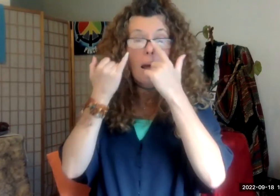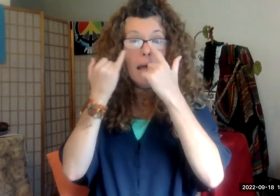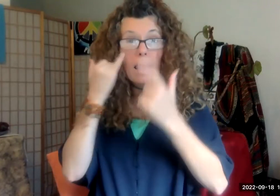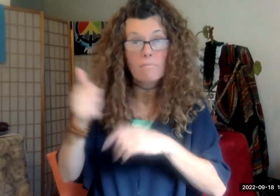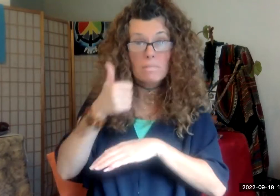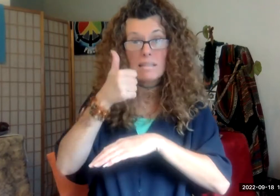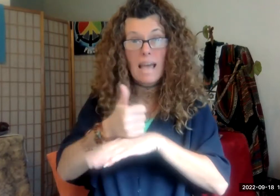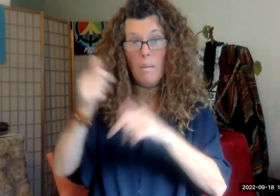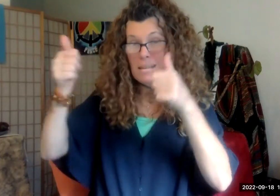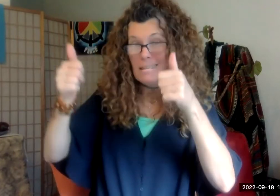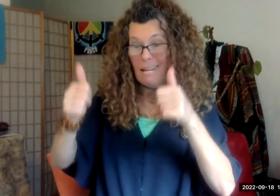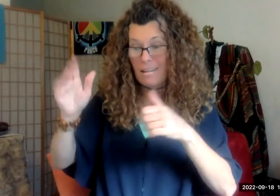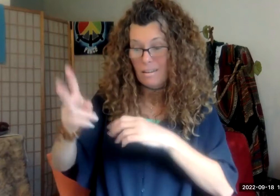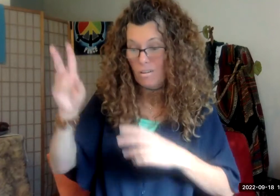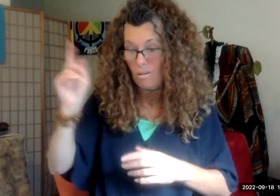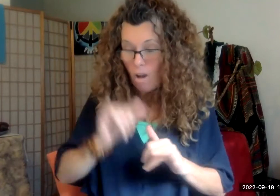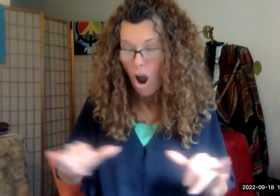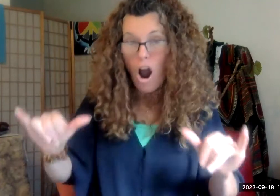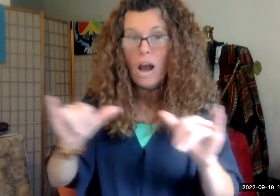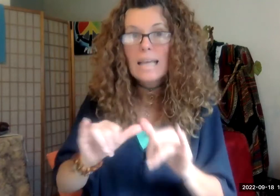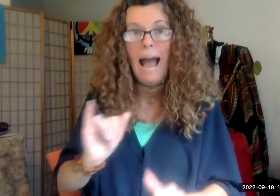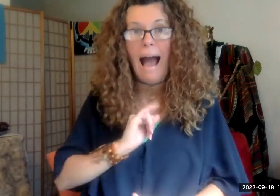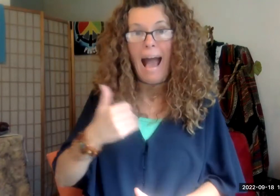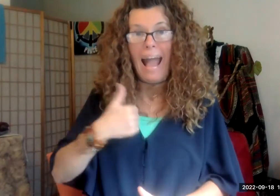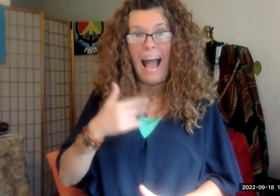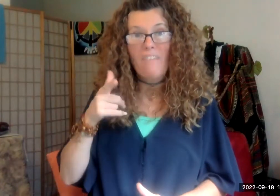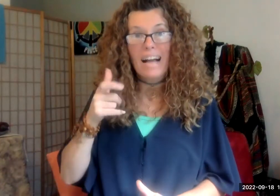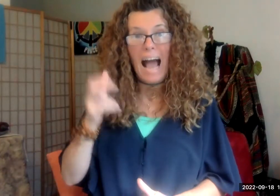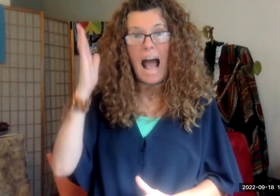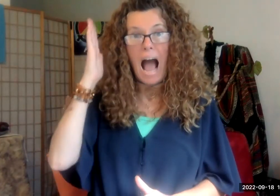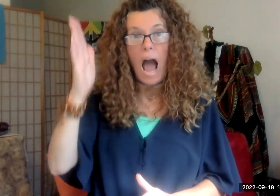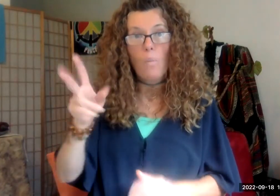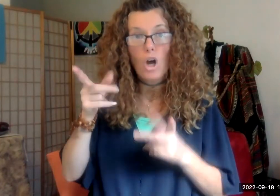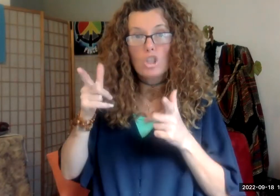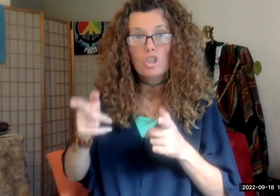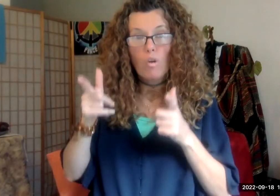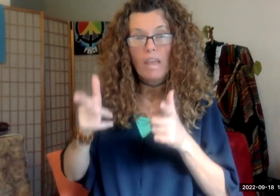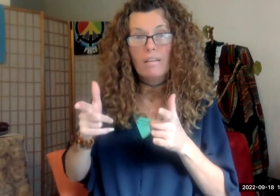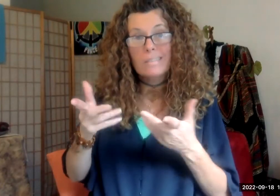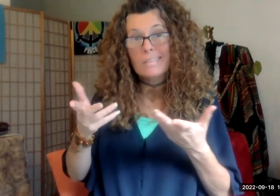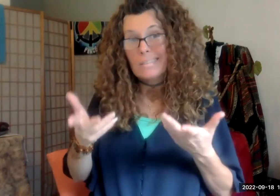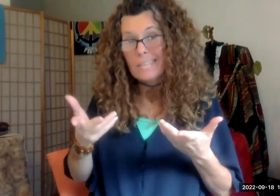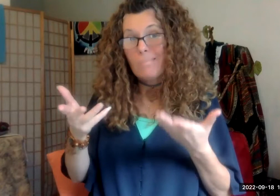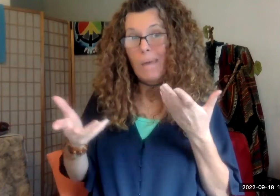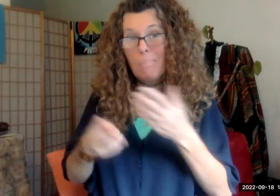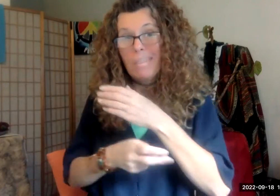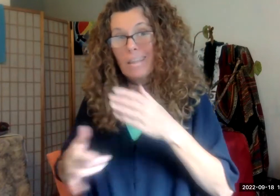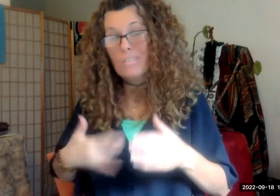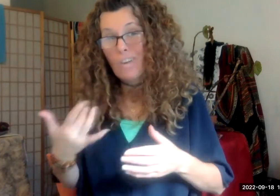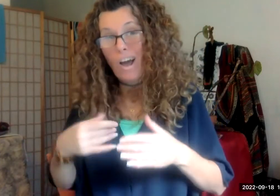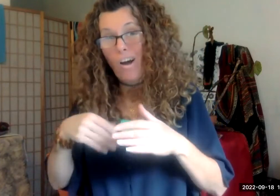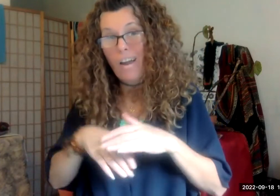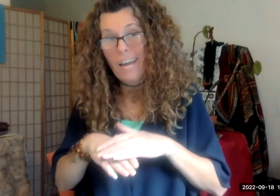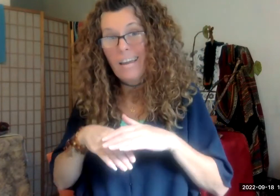in your yard that says something like, I have guns, I'm going to shoot thieves, well, that may also invite them to come in armed and try to steal